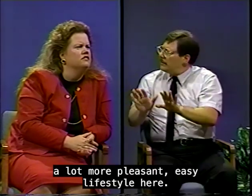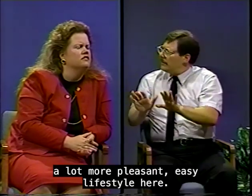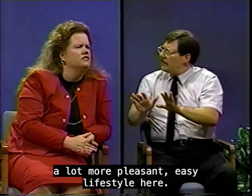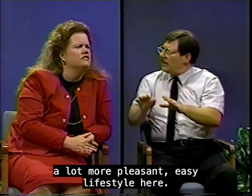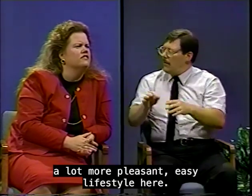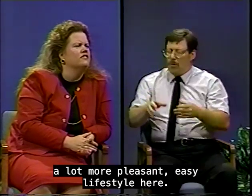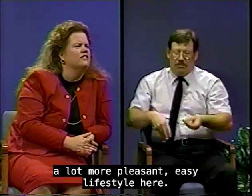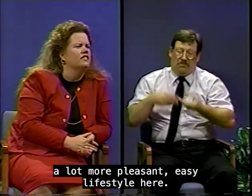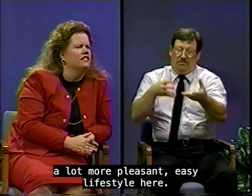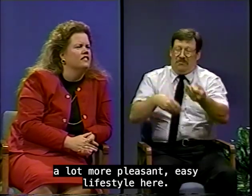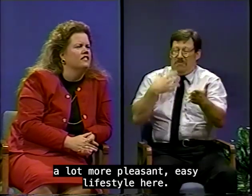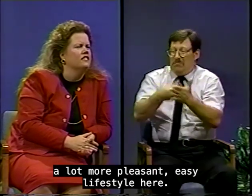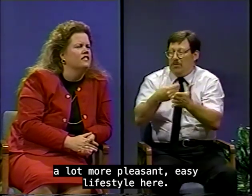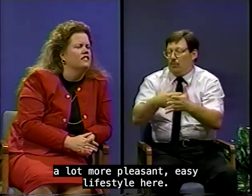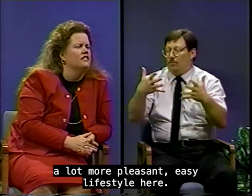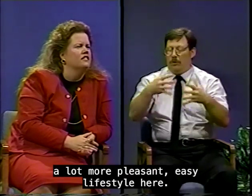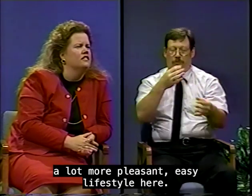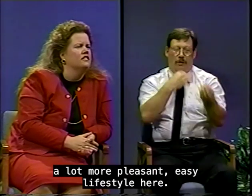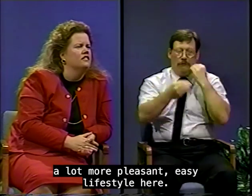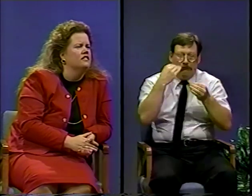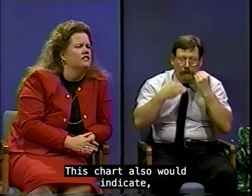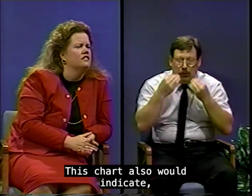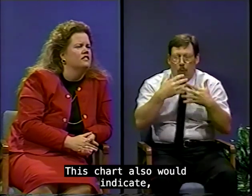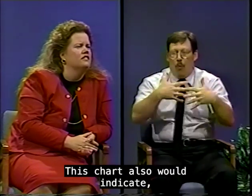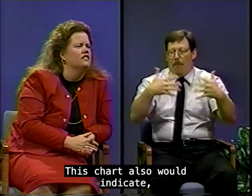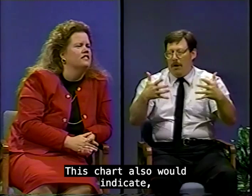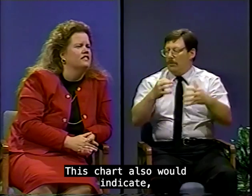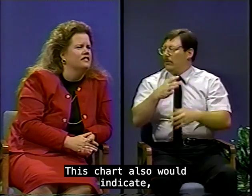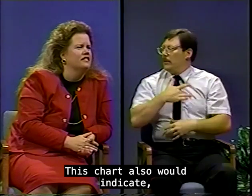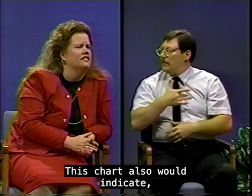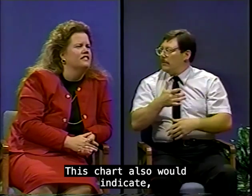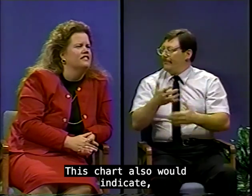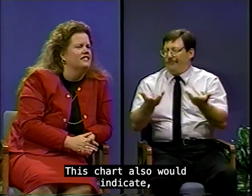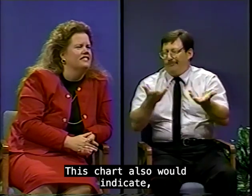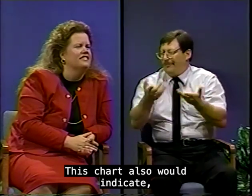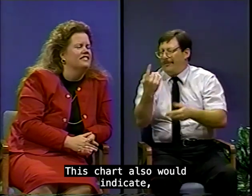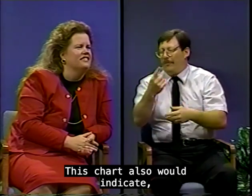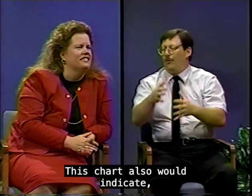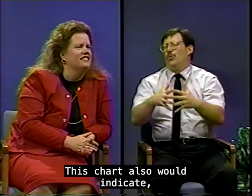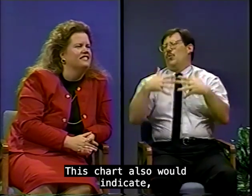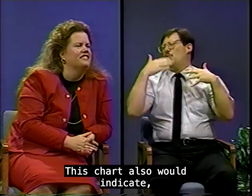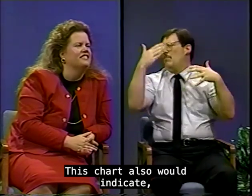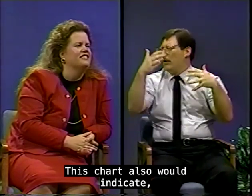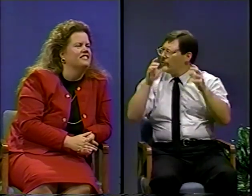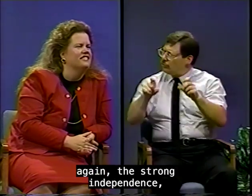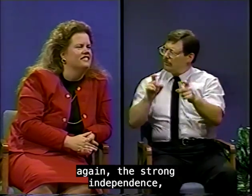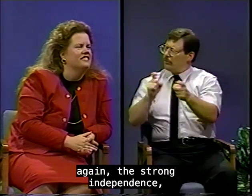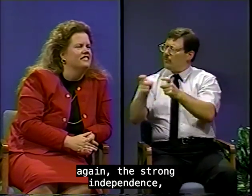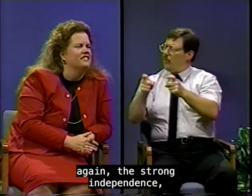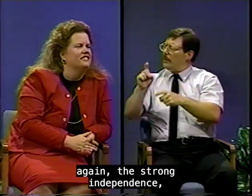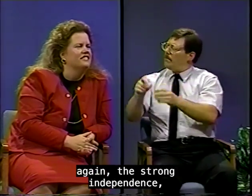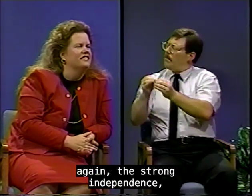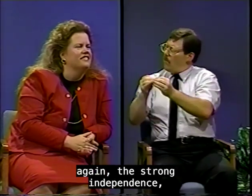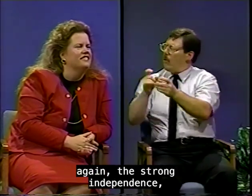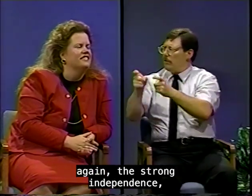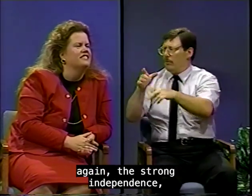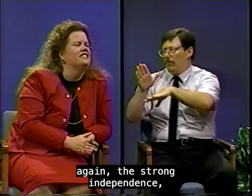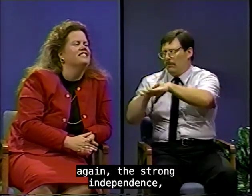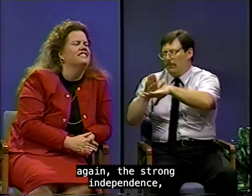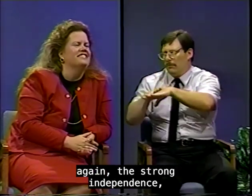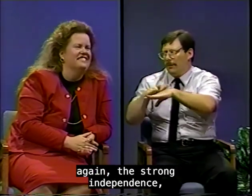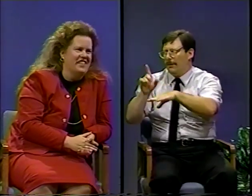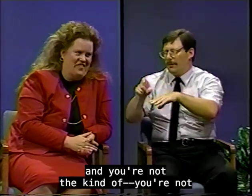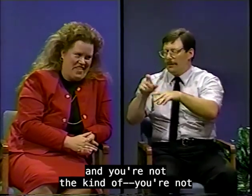more pleasant, easy lifestyle here. This chart also would indicate, again, a